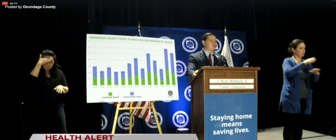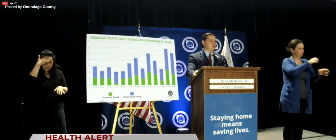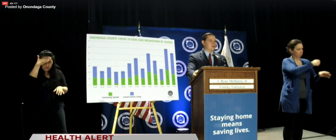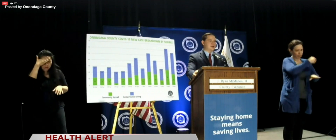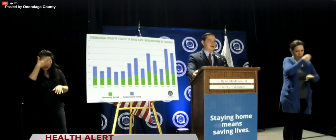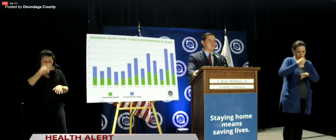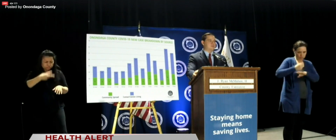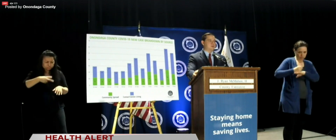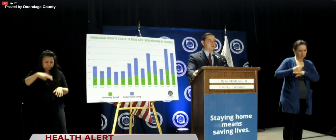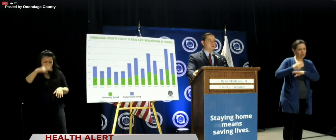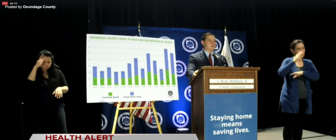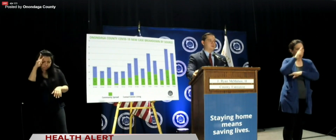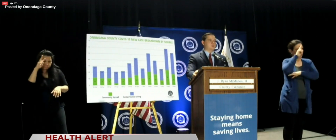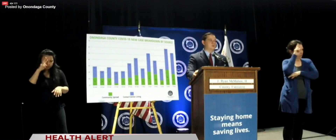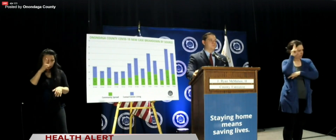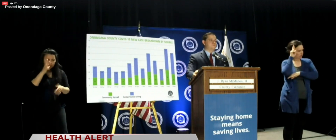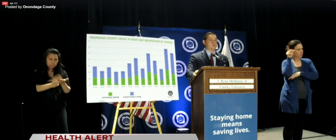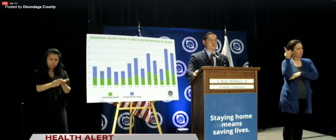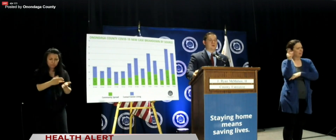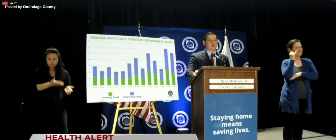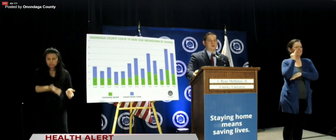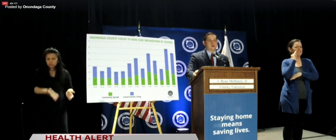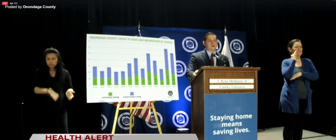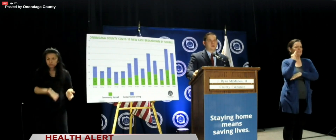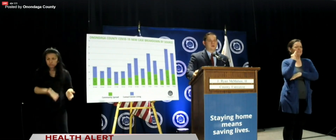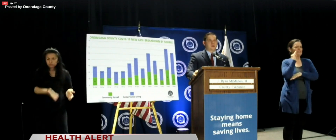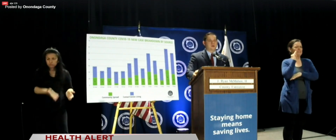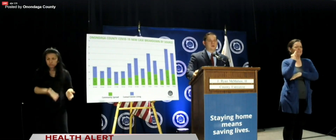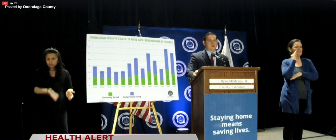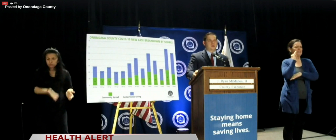facility doesn't want to have them in their building. So that's